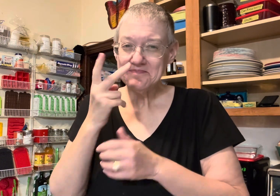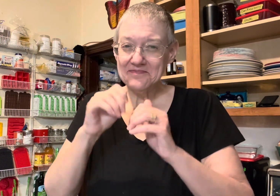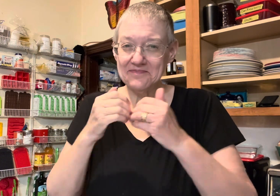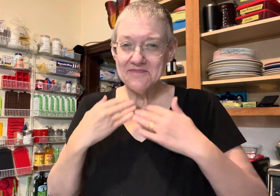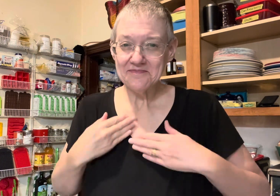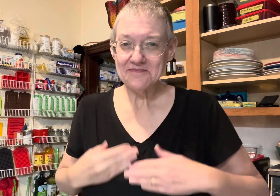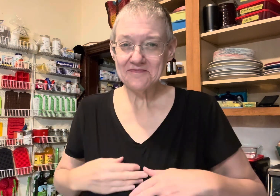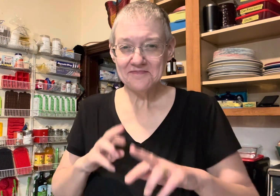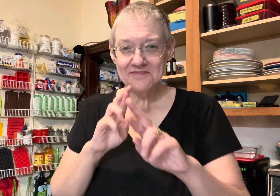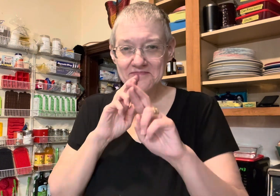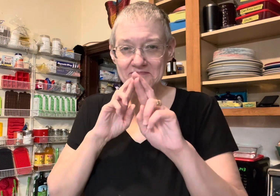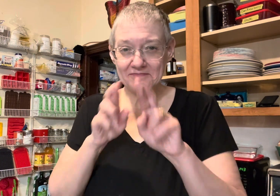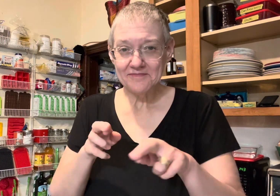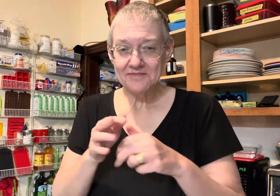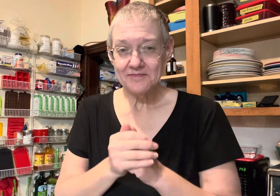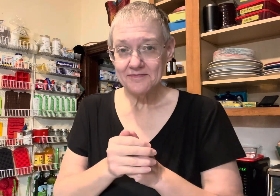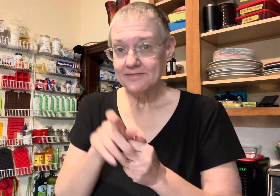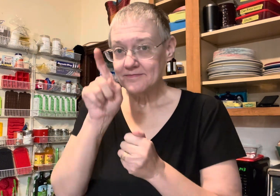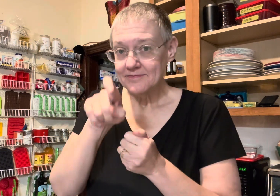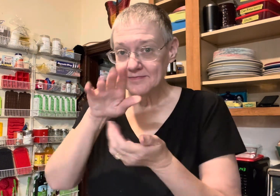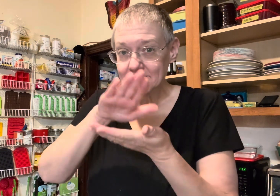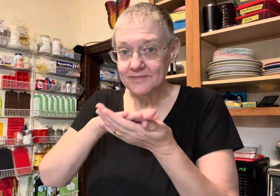body responds.